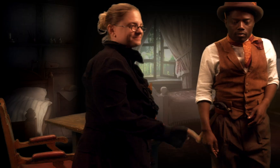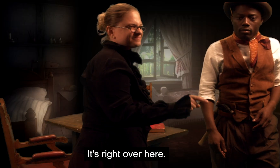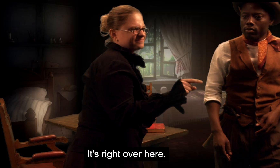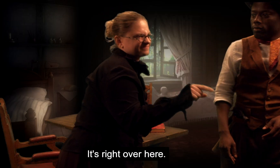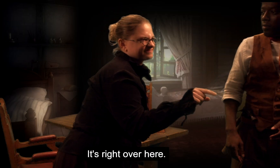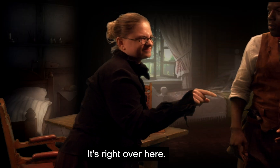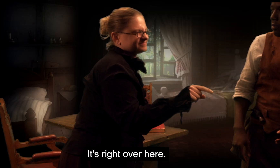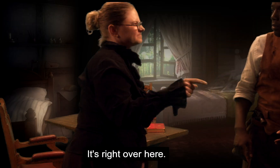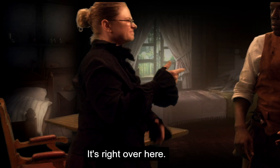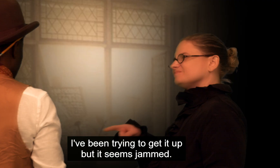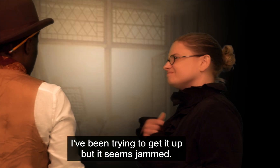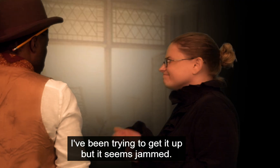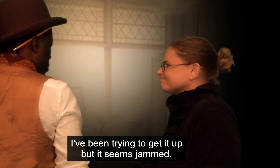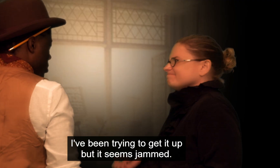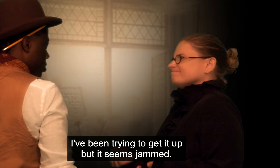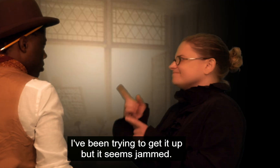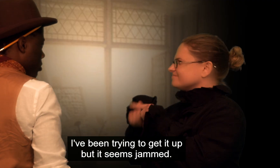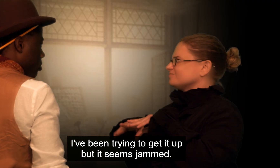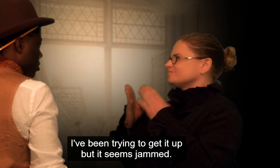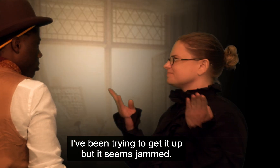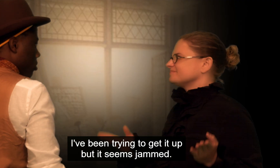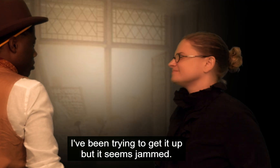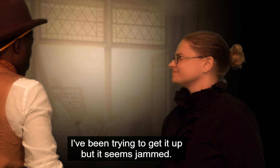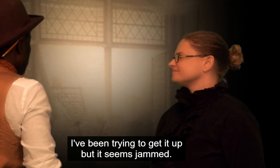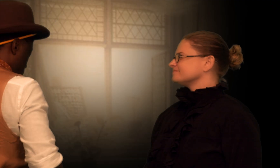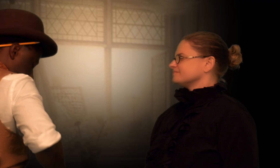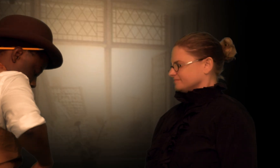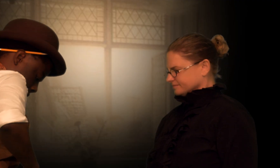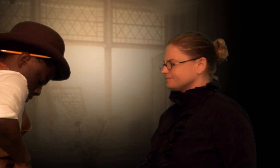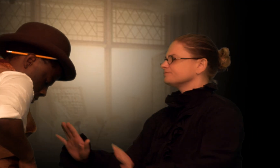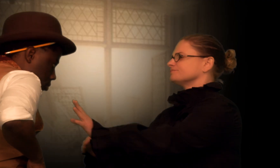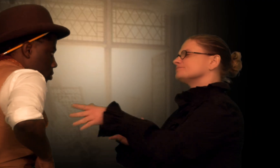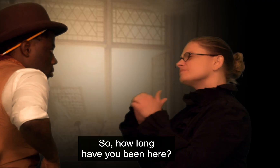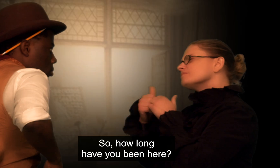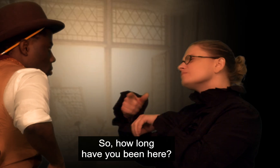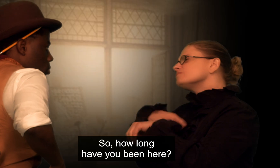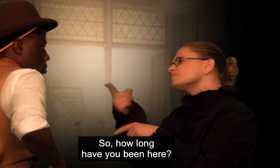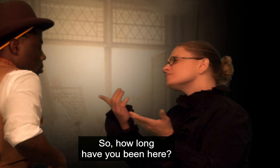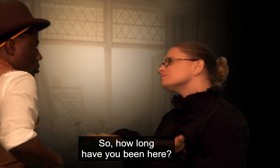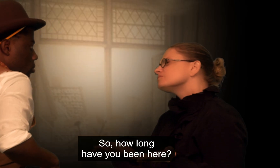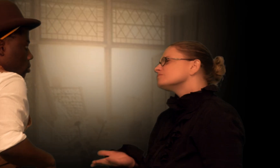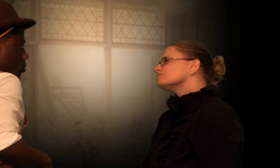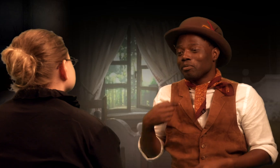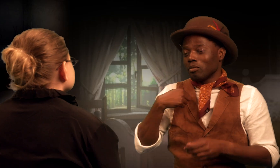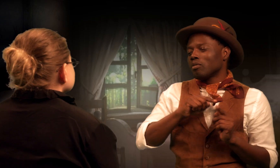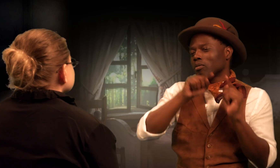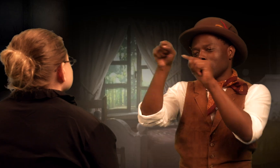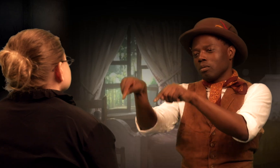It's right over here. I've been trying to get it up, but it seems jammed. So how long have you been here? I